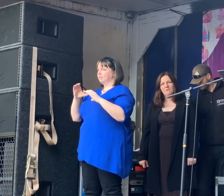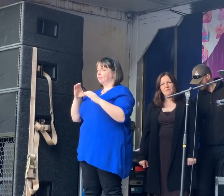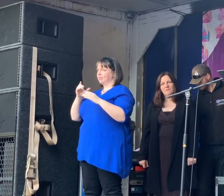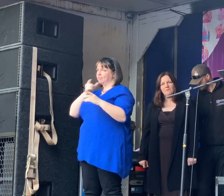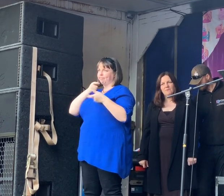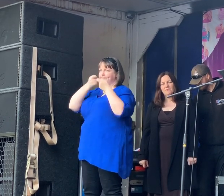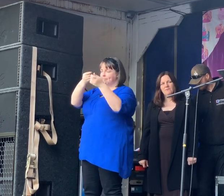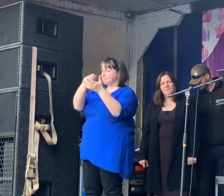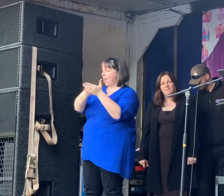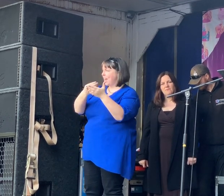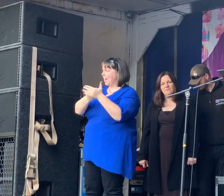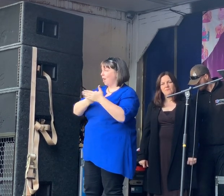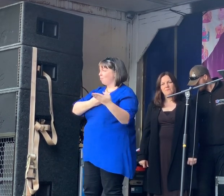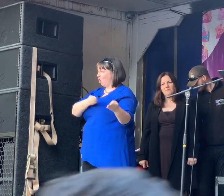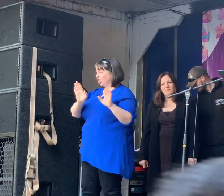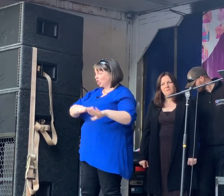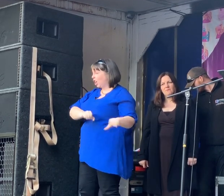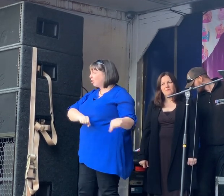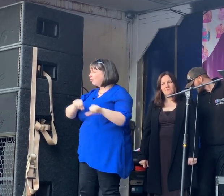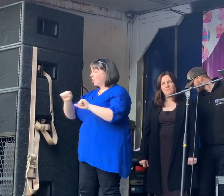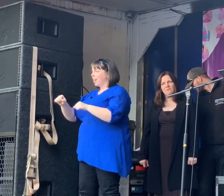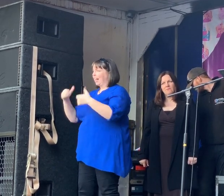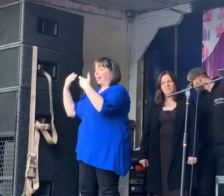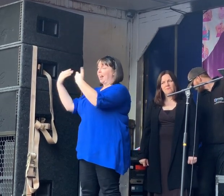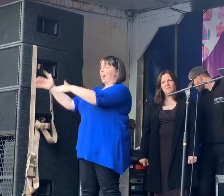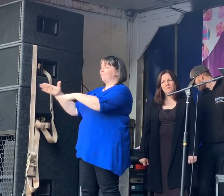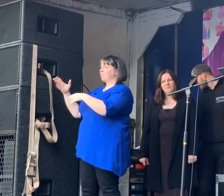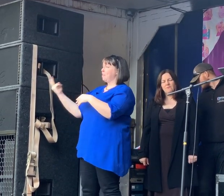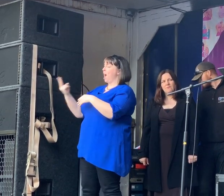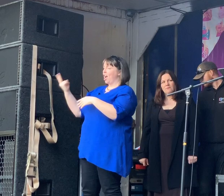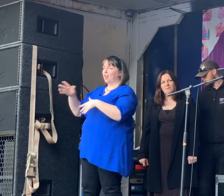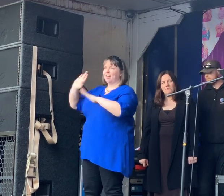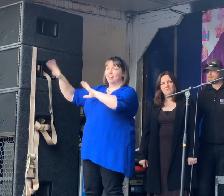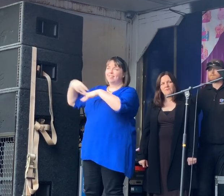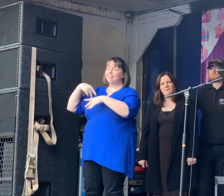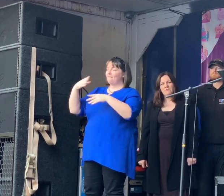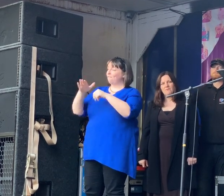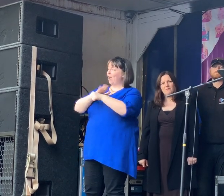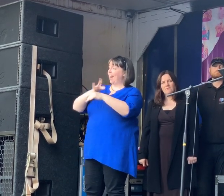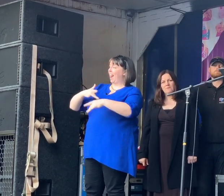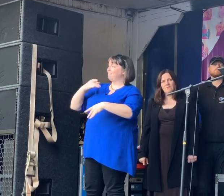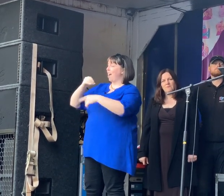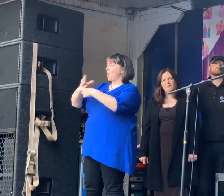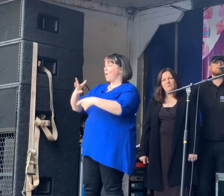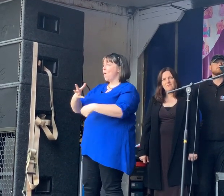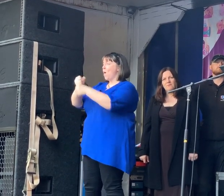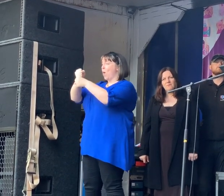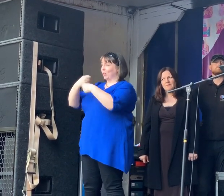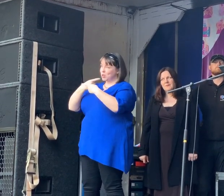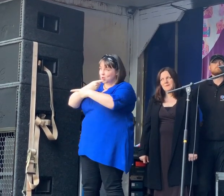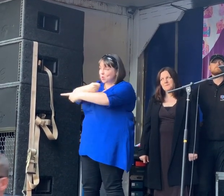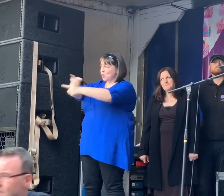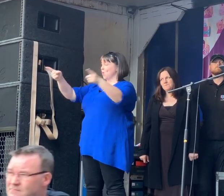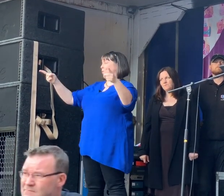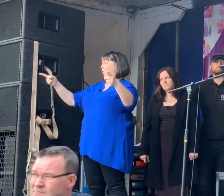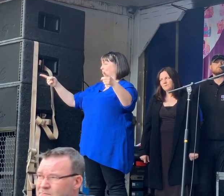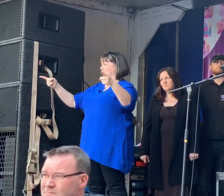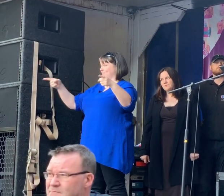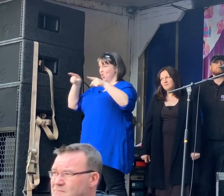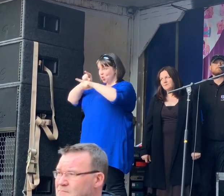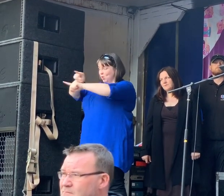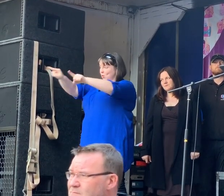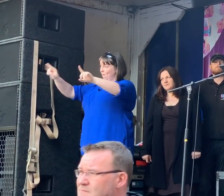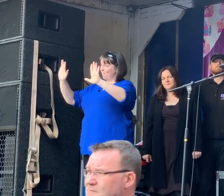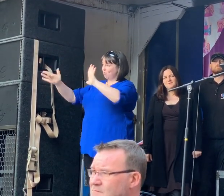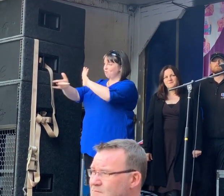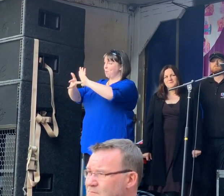money, hauled kids, balanced work, abandoned partners, put your entire life on hold. You repealed